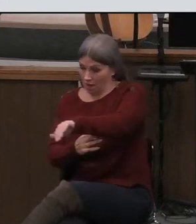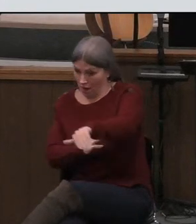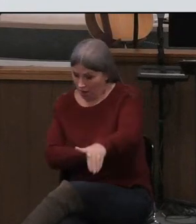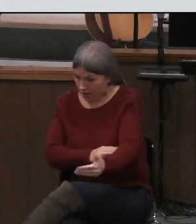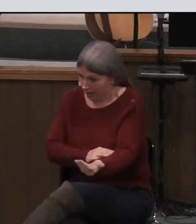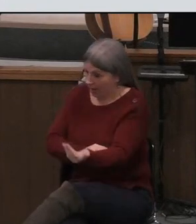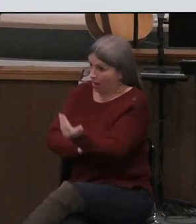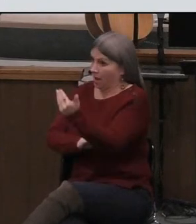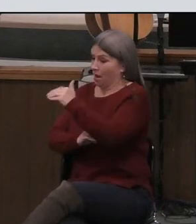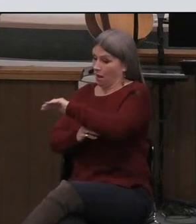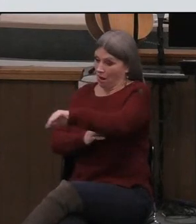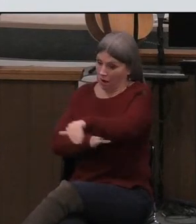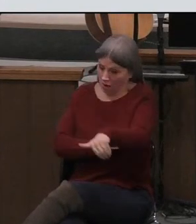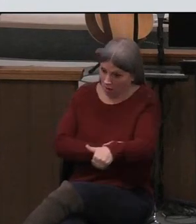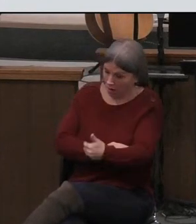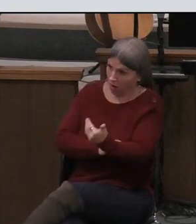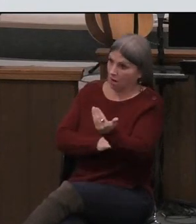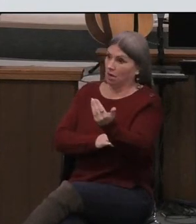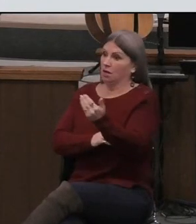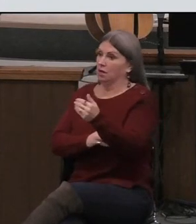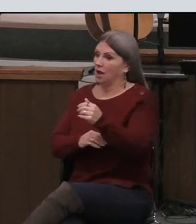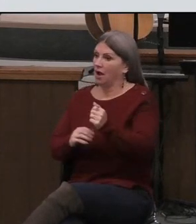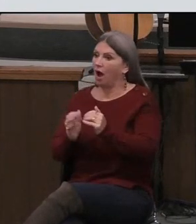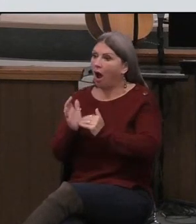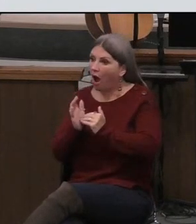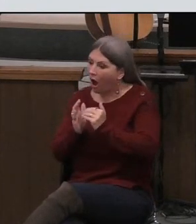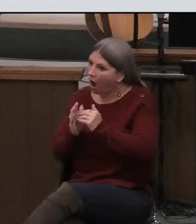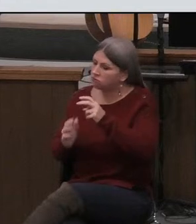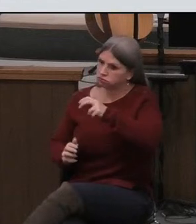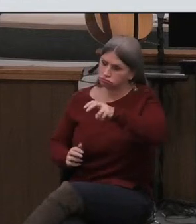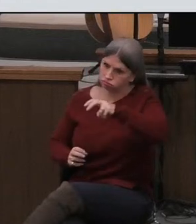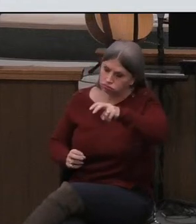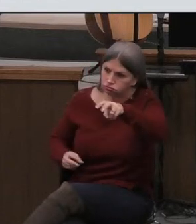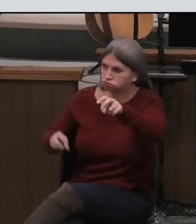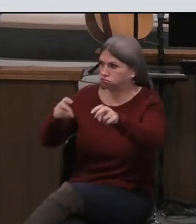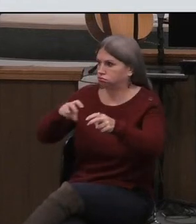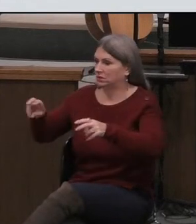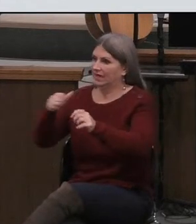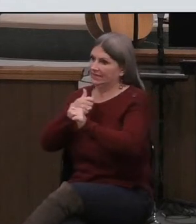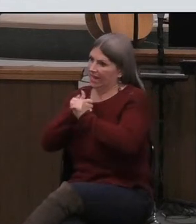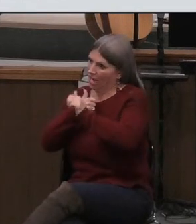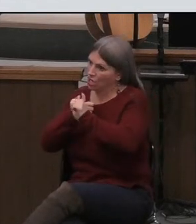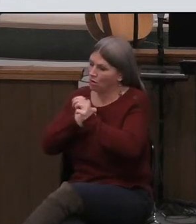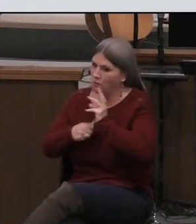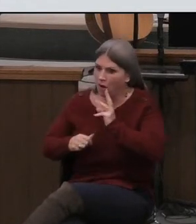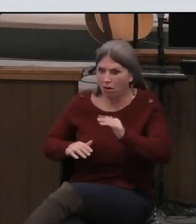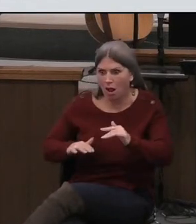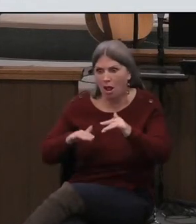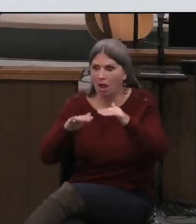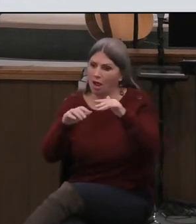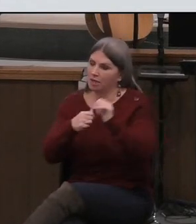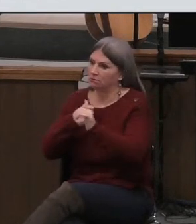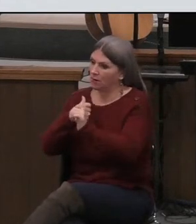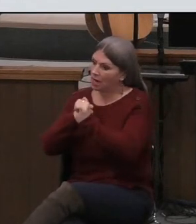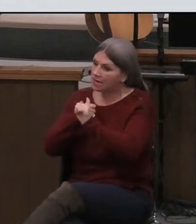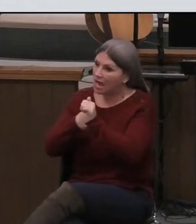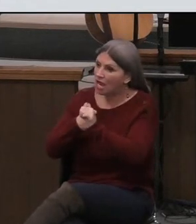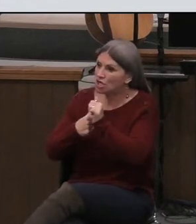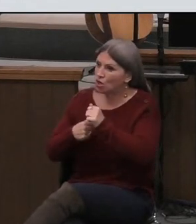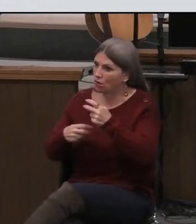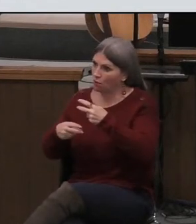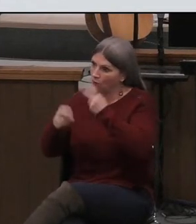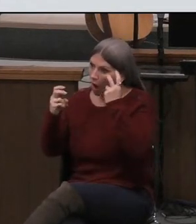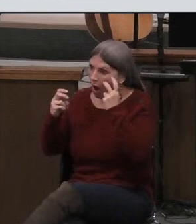sea, on frequent journeys, in danger from rivers, dangers from